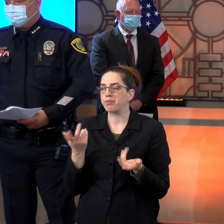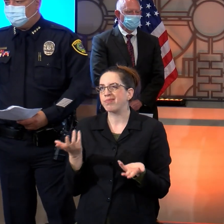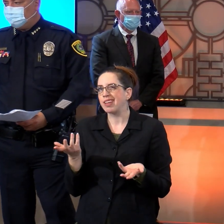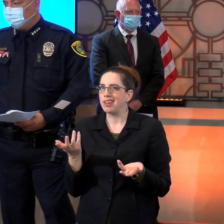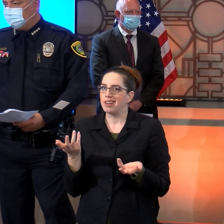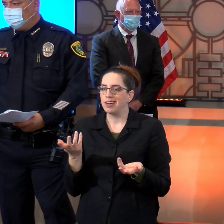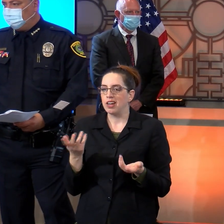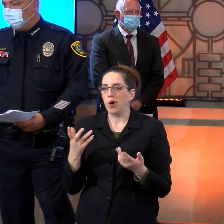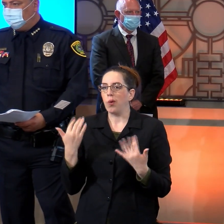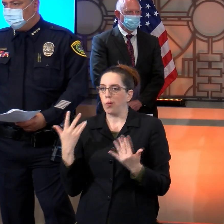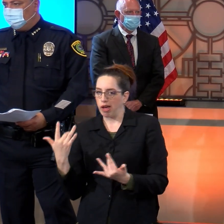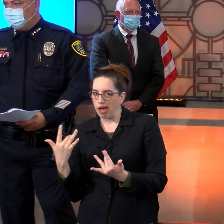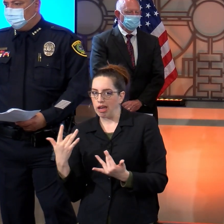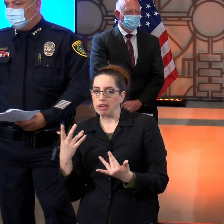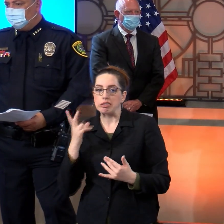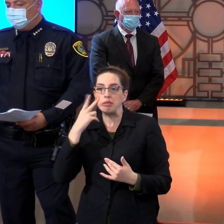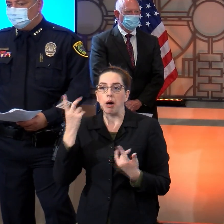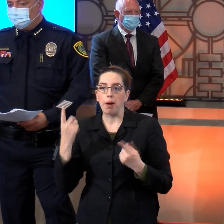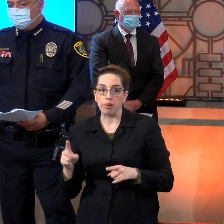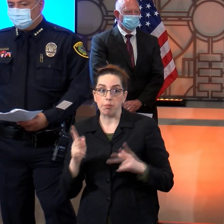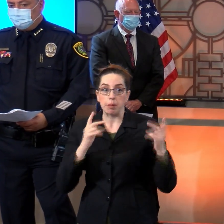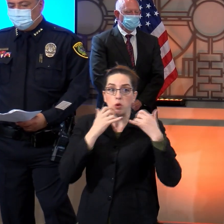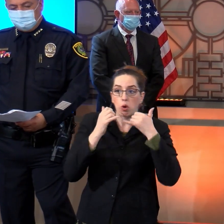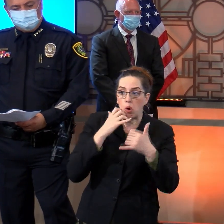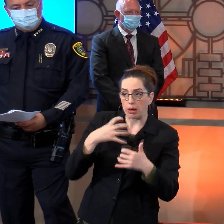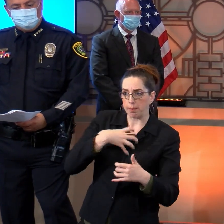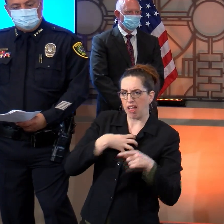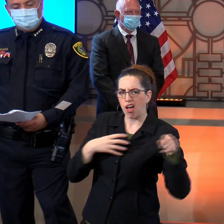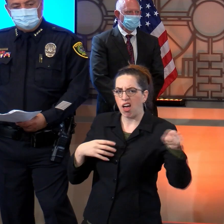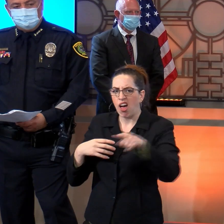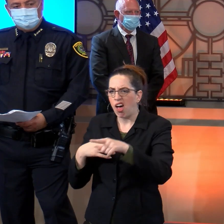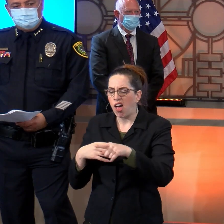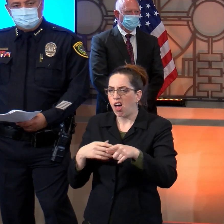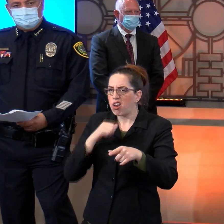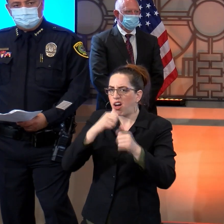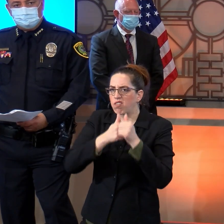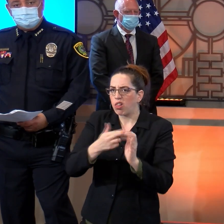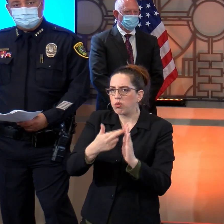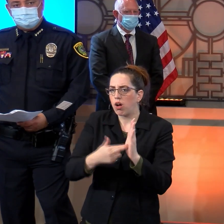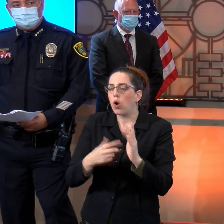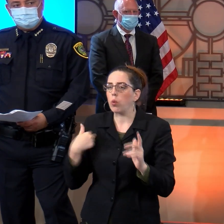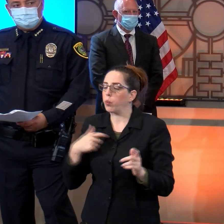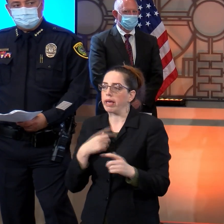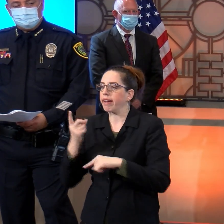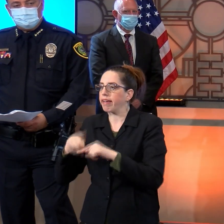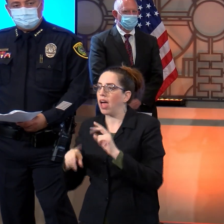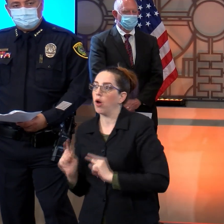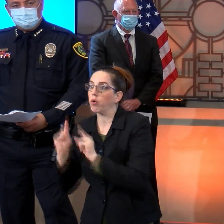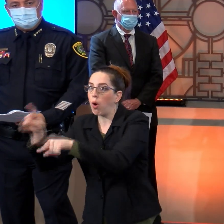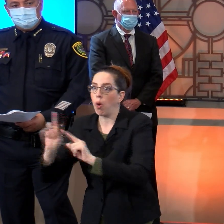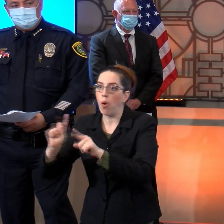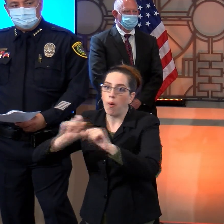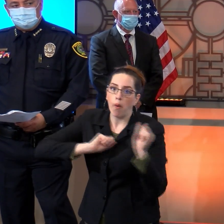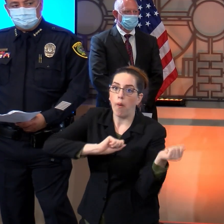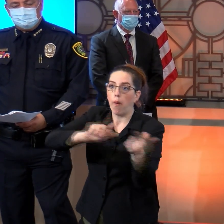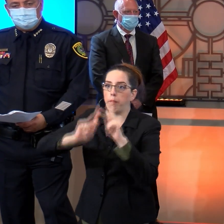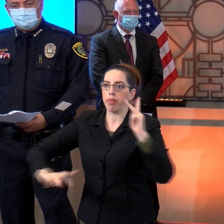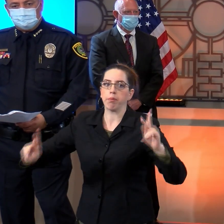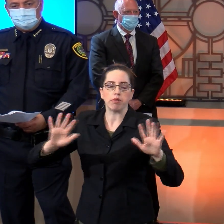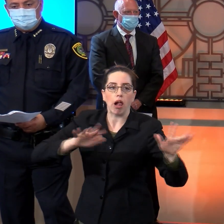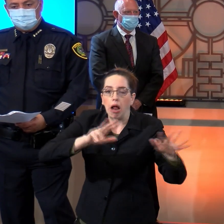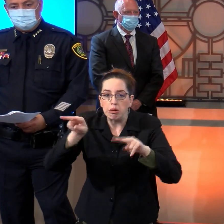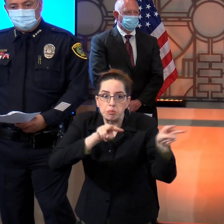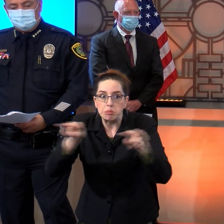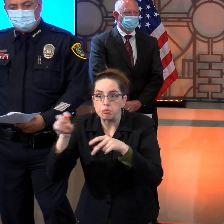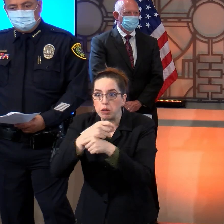a complaint basis. As the mayor mentioned earlier, we don't have the capacity or the resources to go out there and patrol. So the